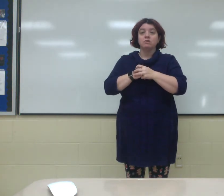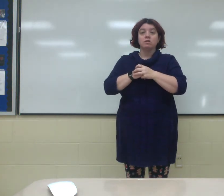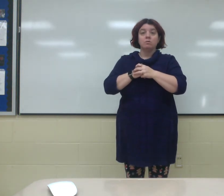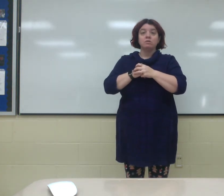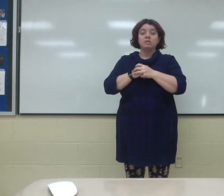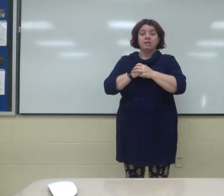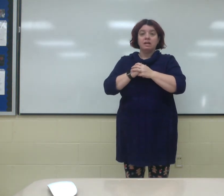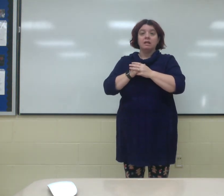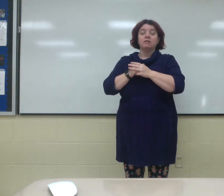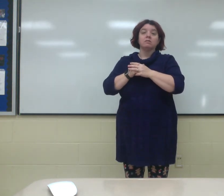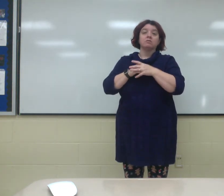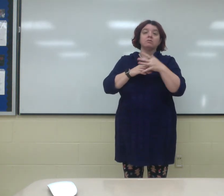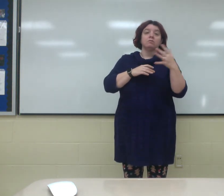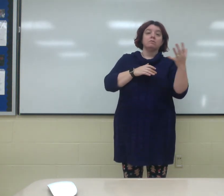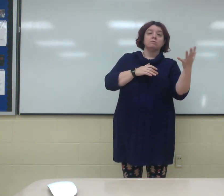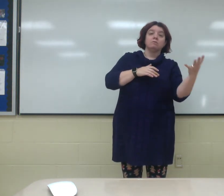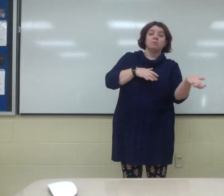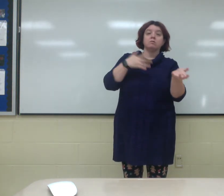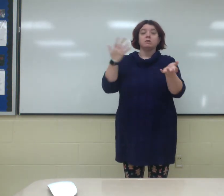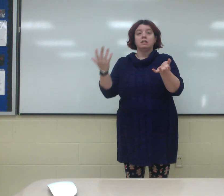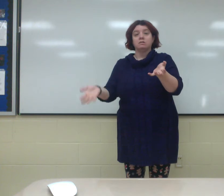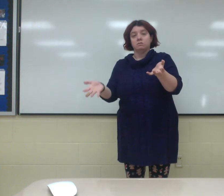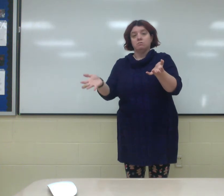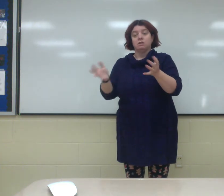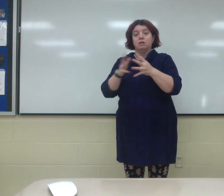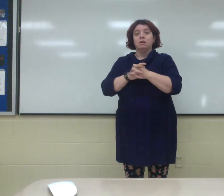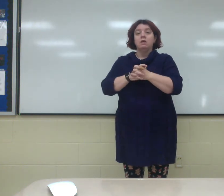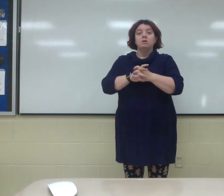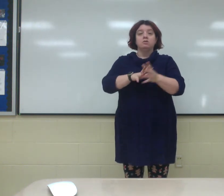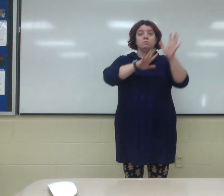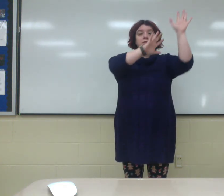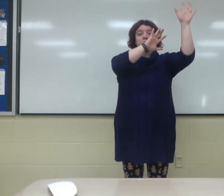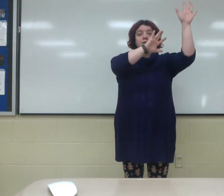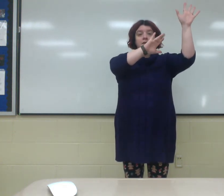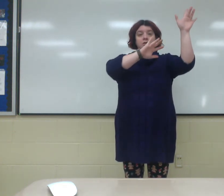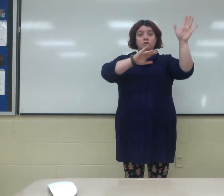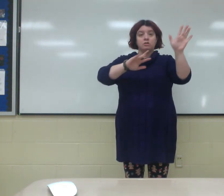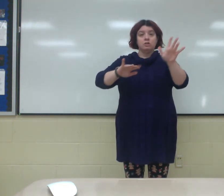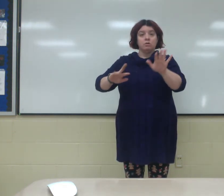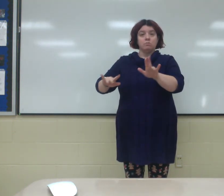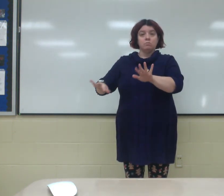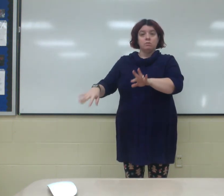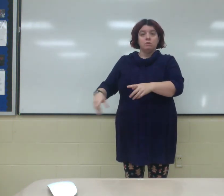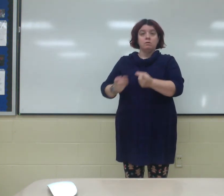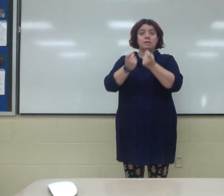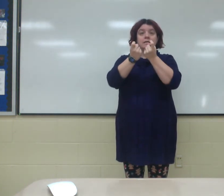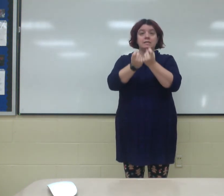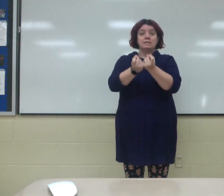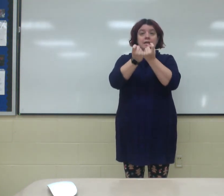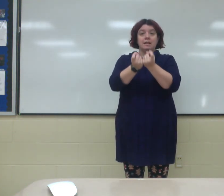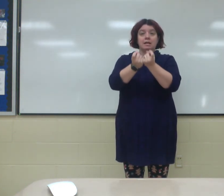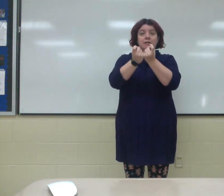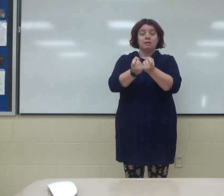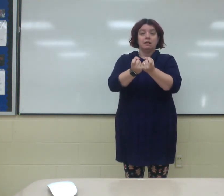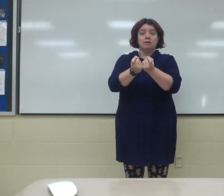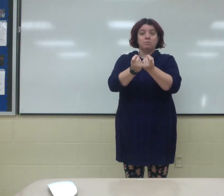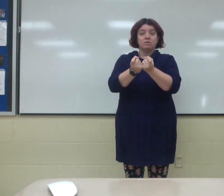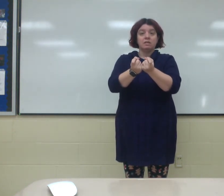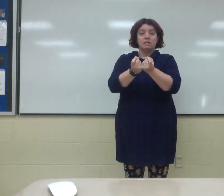Snow skiing, because there's a difference between water skiing and snow skiing. You would sign snow skiing. And then with skis,